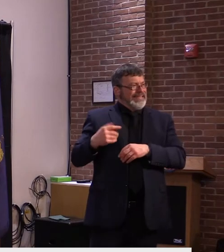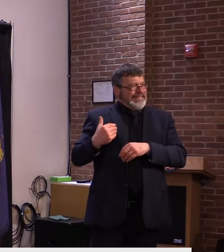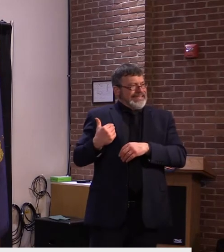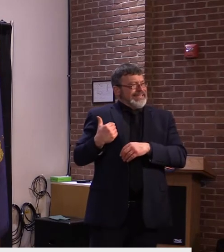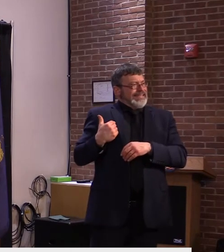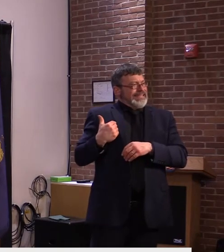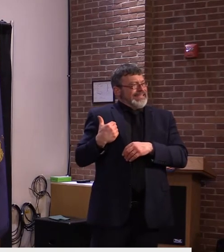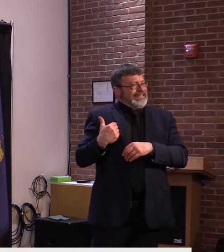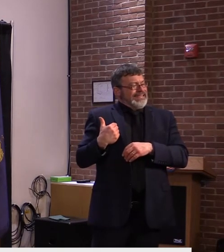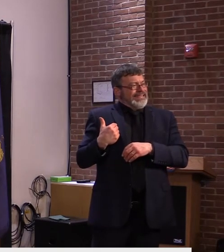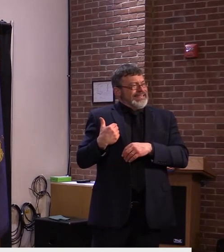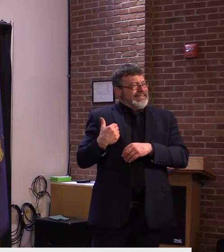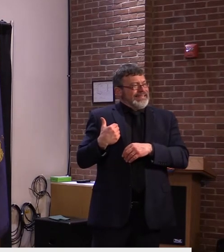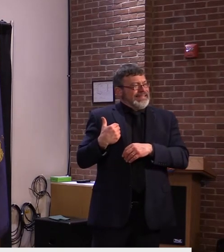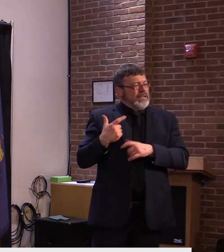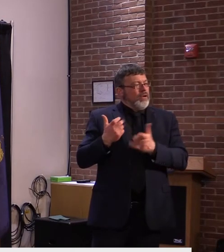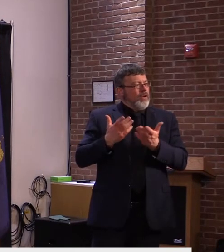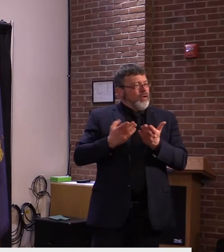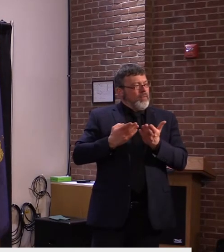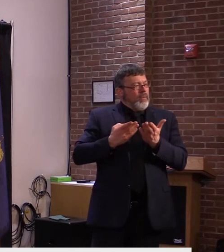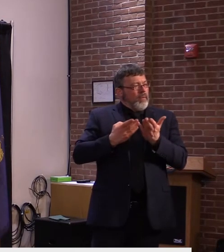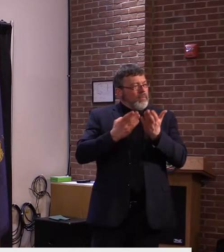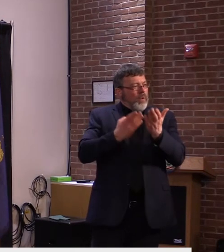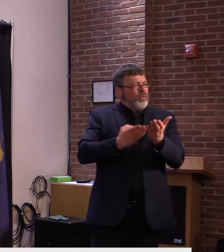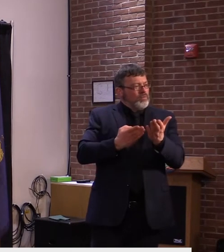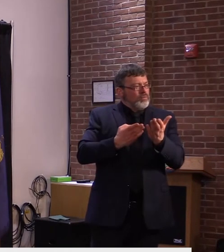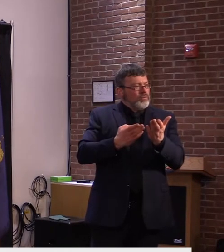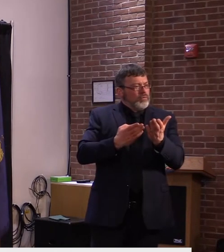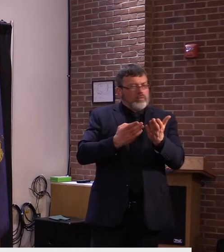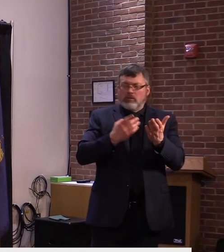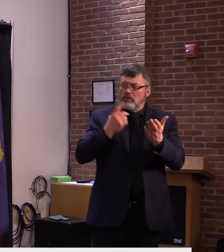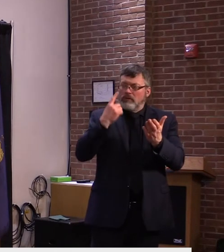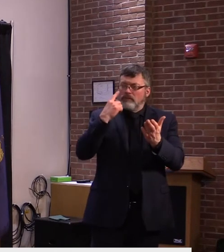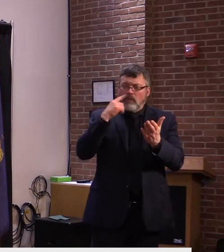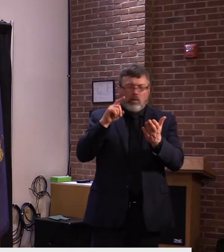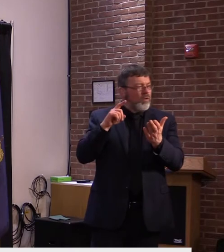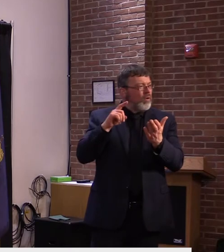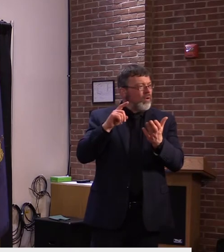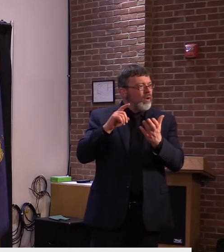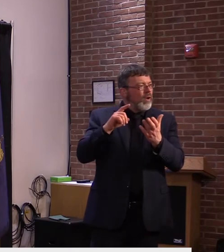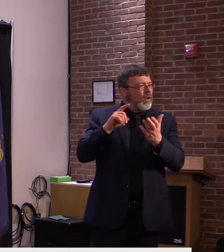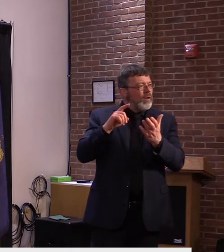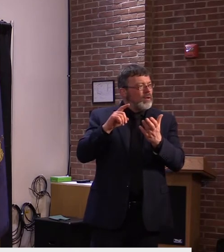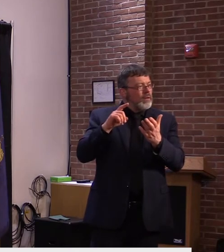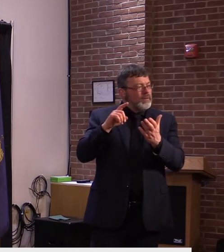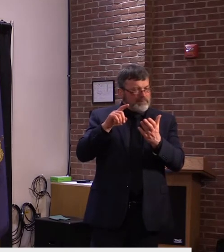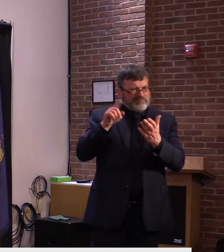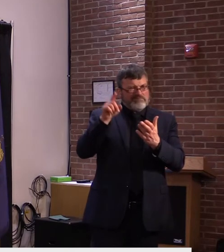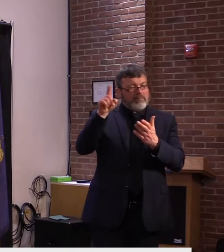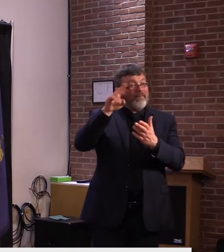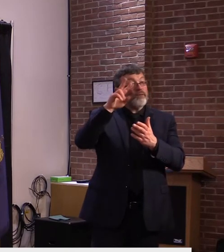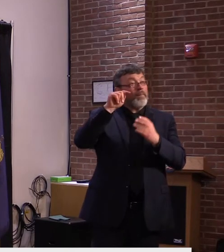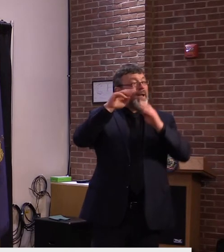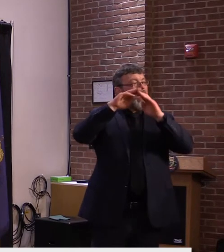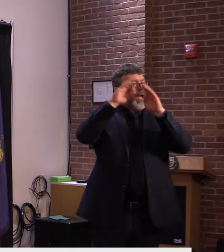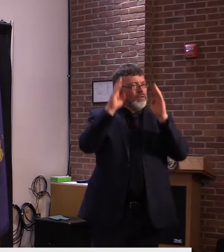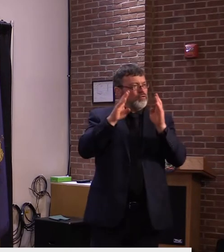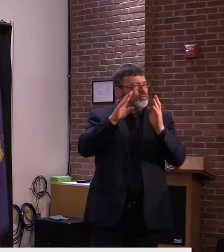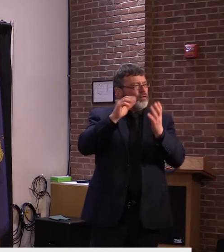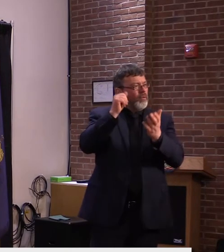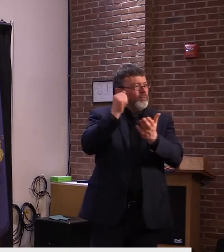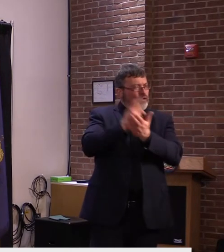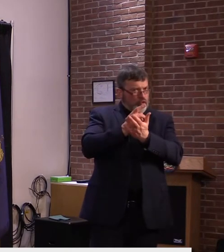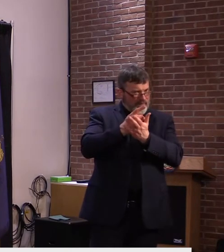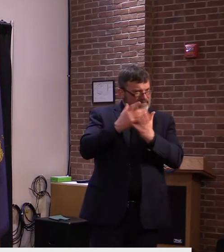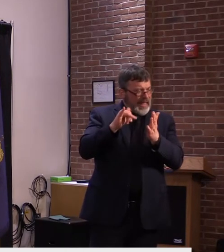5 actually just passed. You know, Vermont House approved it, sending it to the voters. Do you have any thoughts to share on